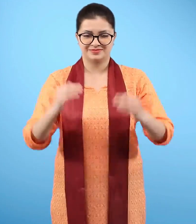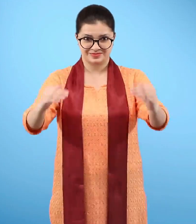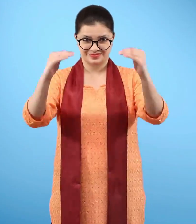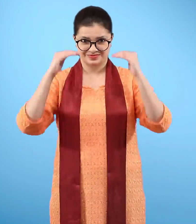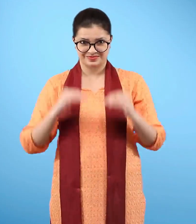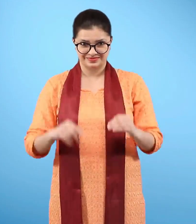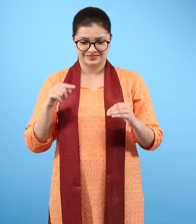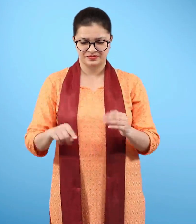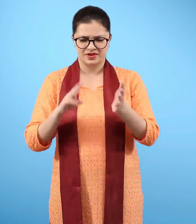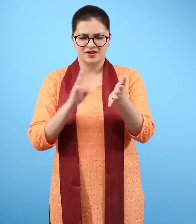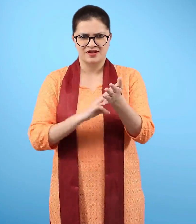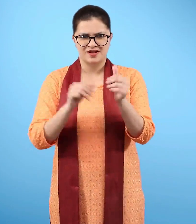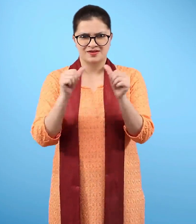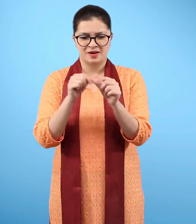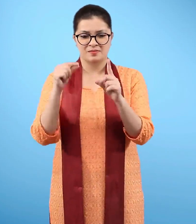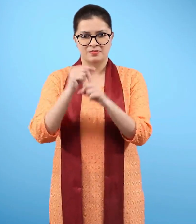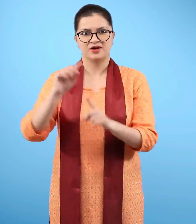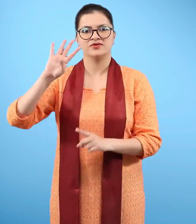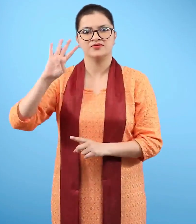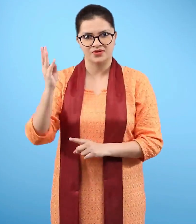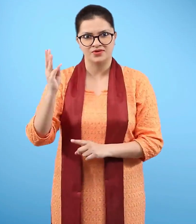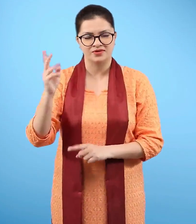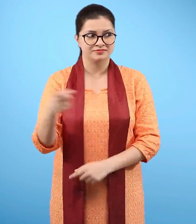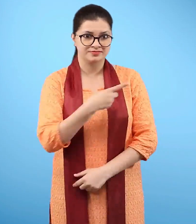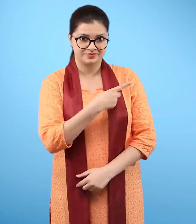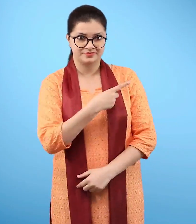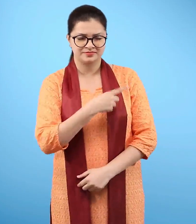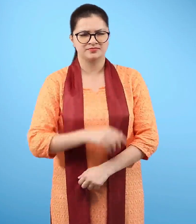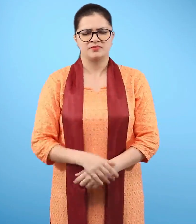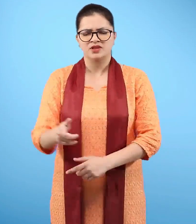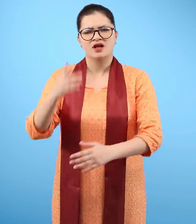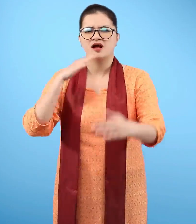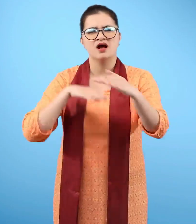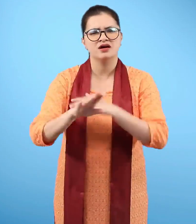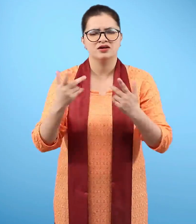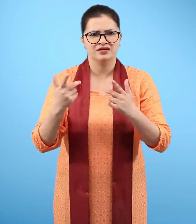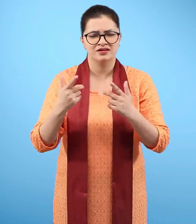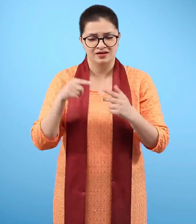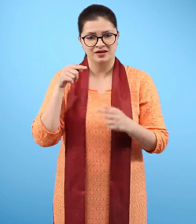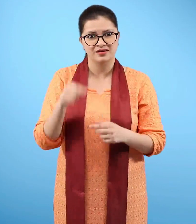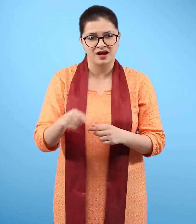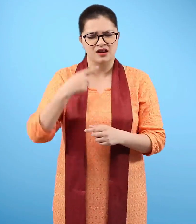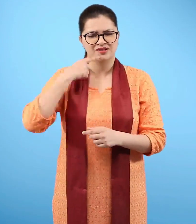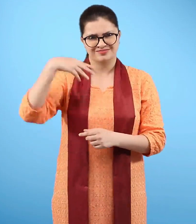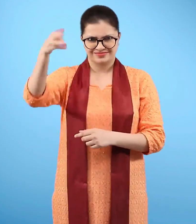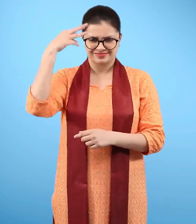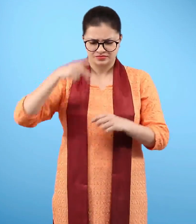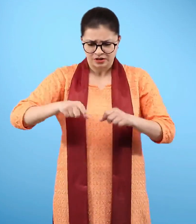Below that is Map 4, which is basically a zoomed-in vision on Red